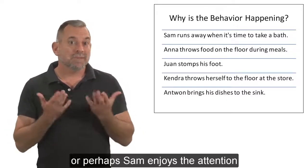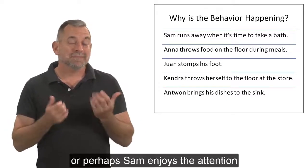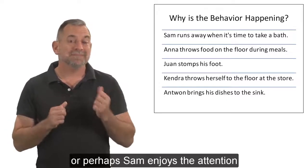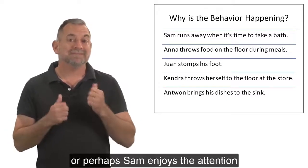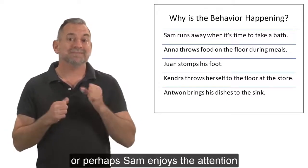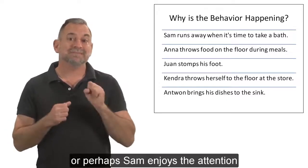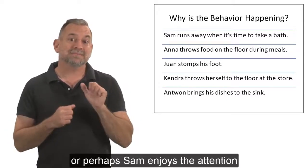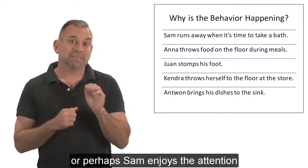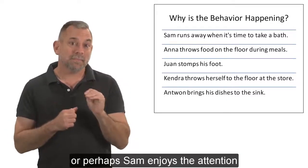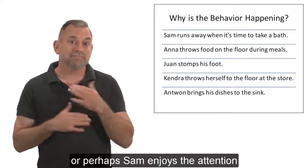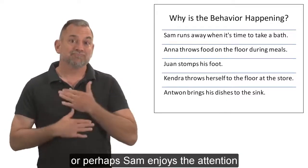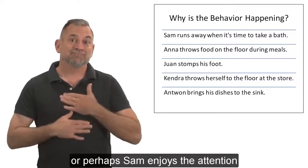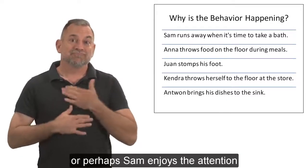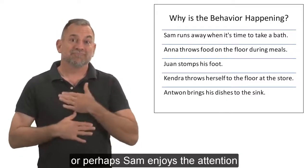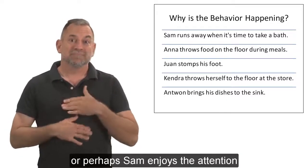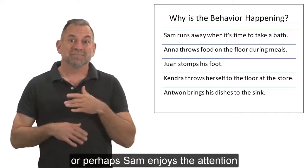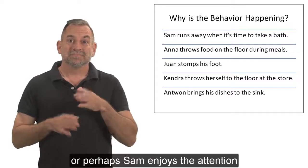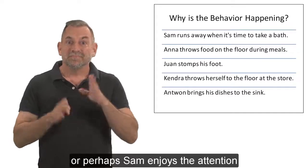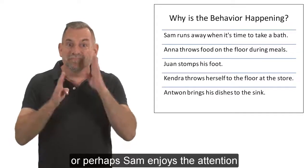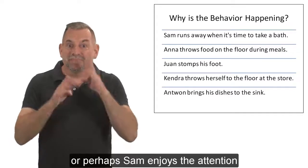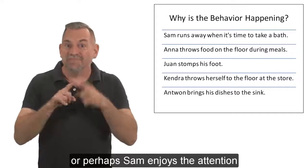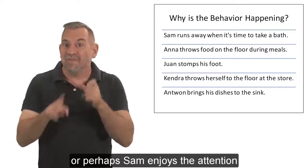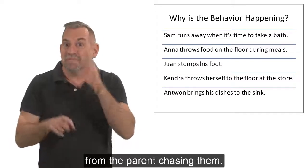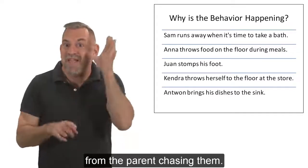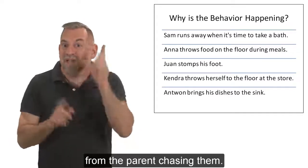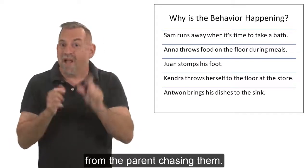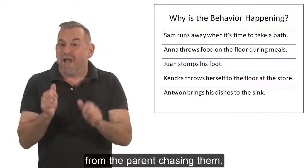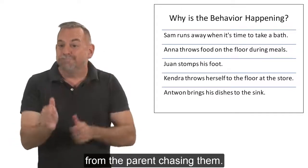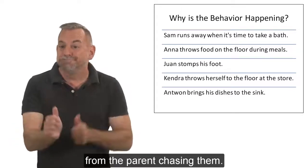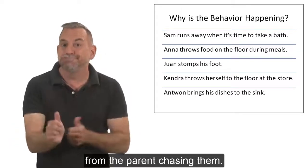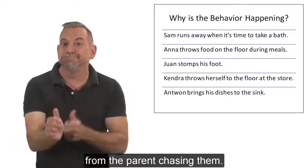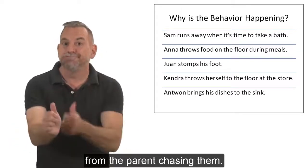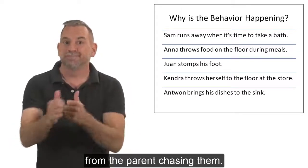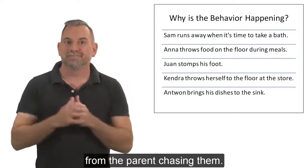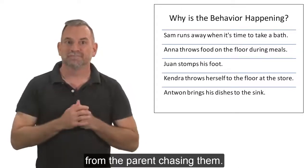Or perhaps Sam enjoys the attention from the parent chasing them.